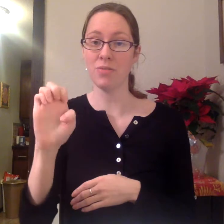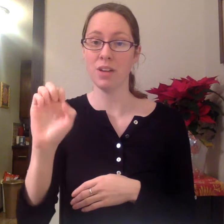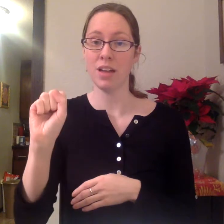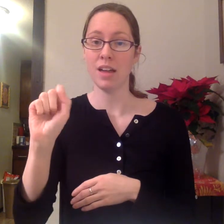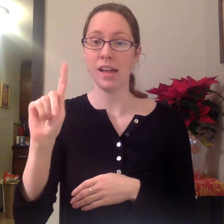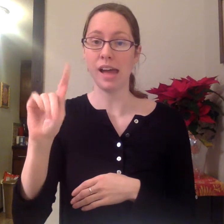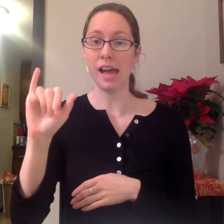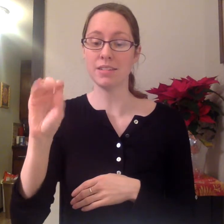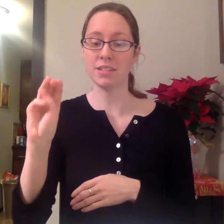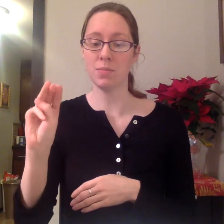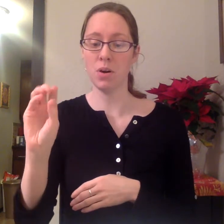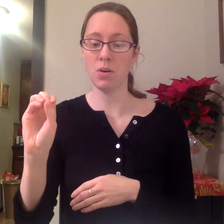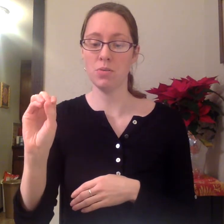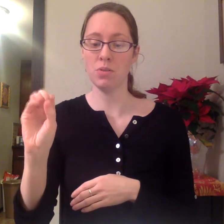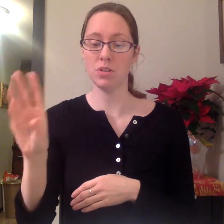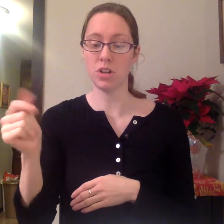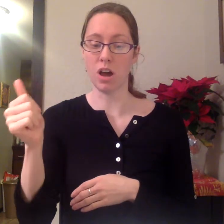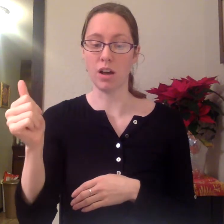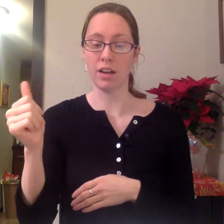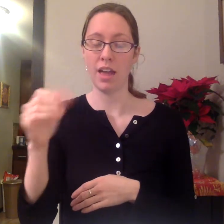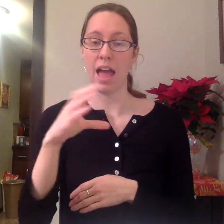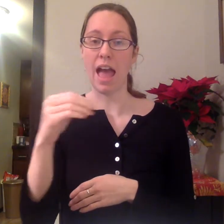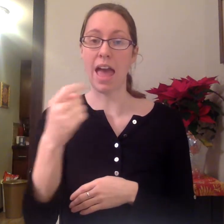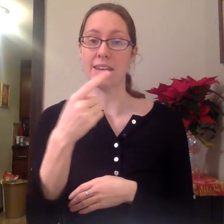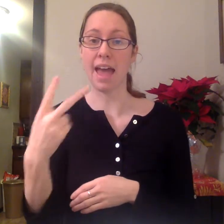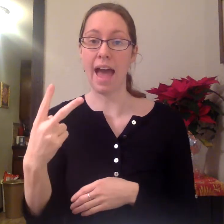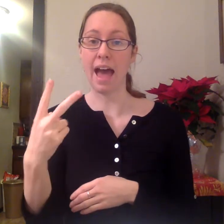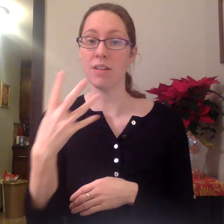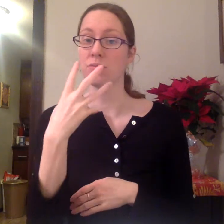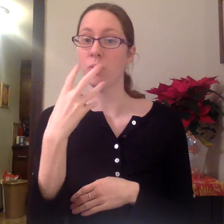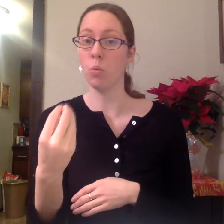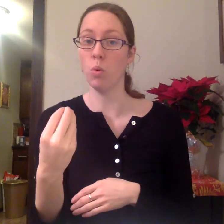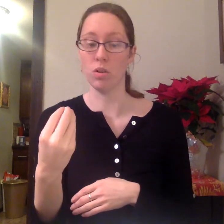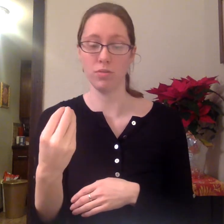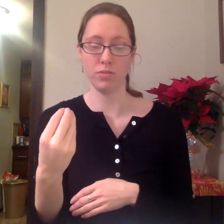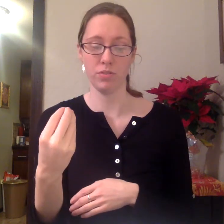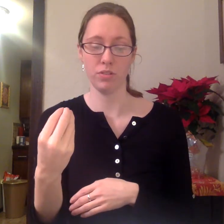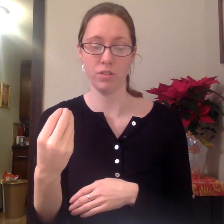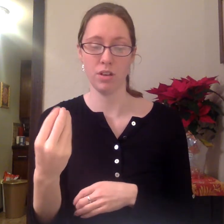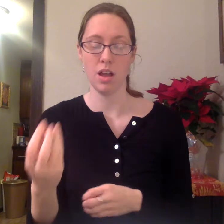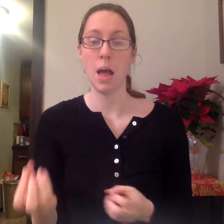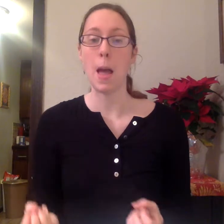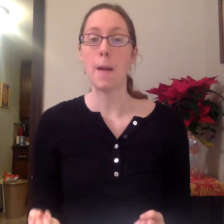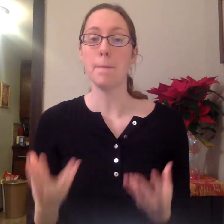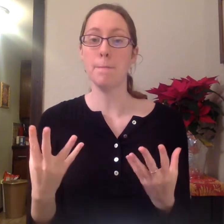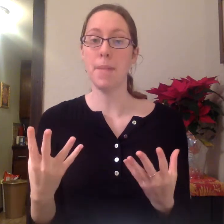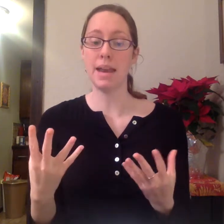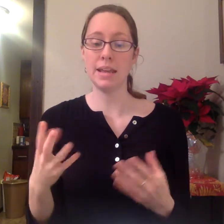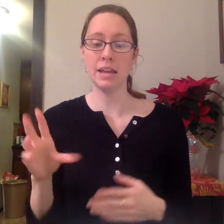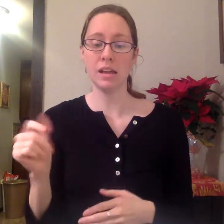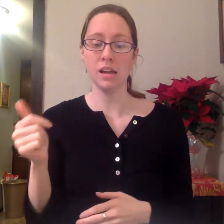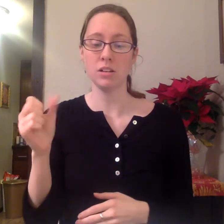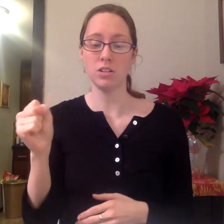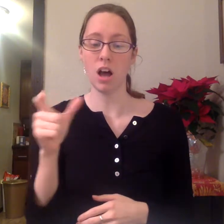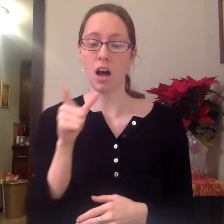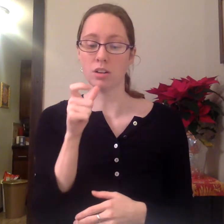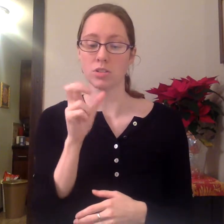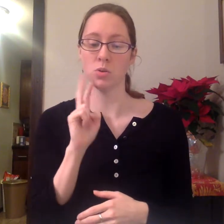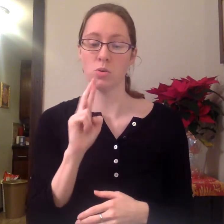Eskimo dog and half wolf. Many dogs who